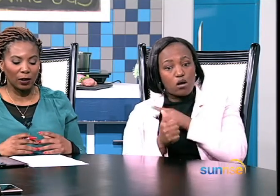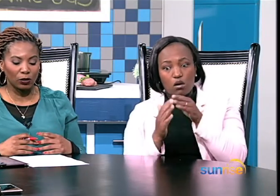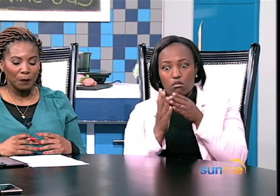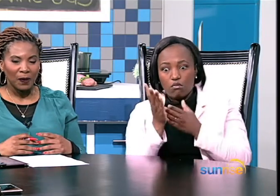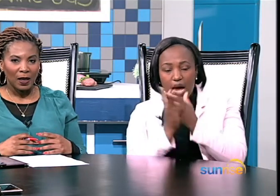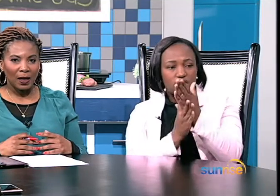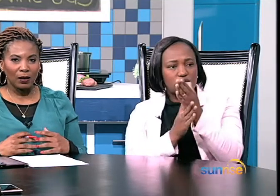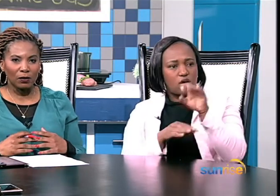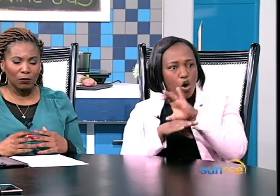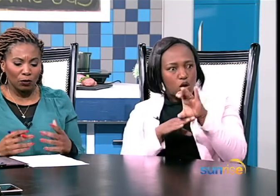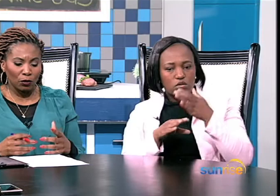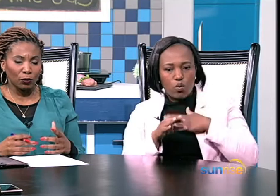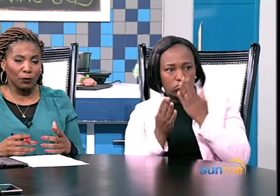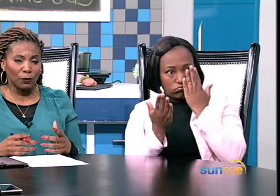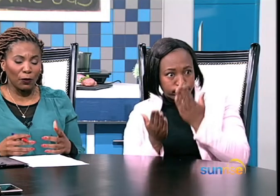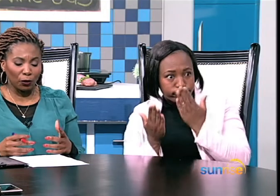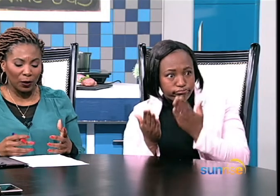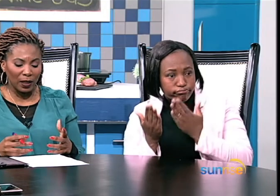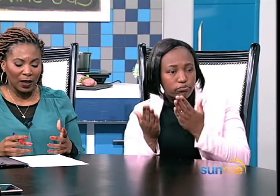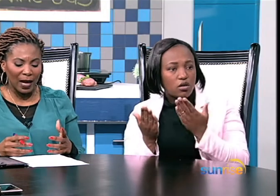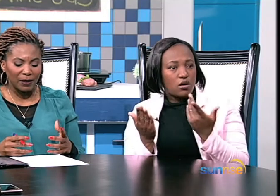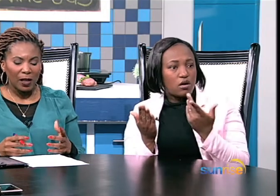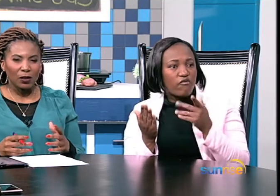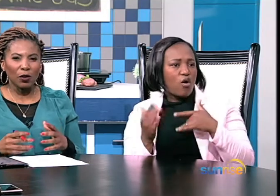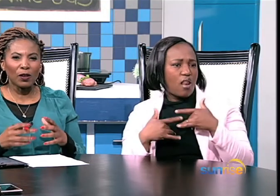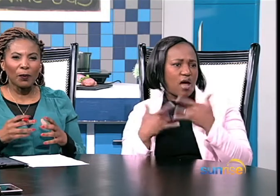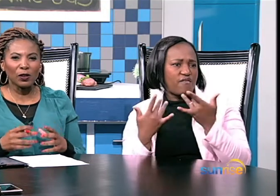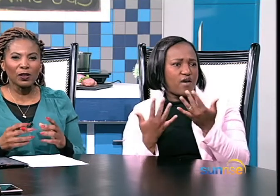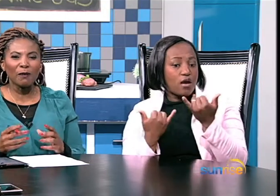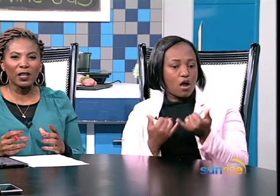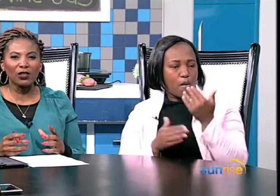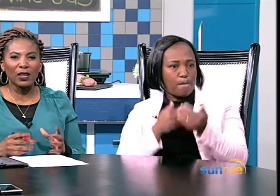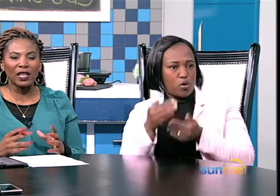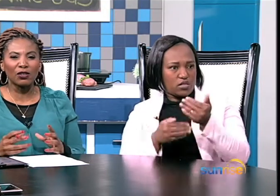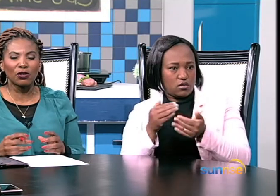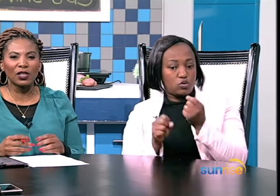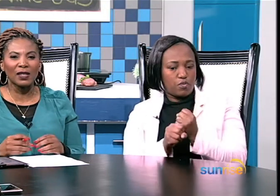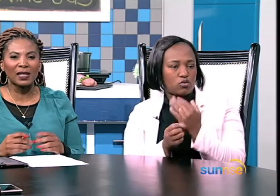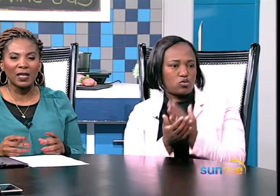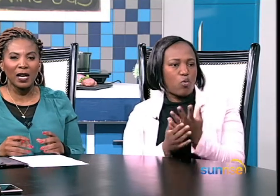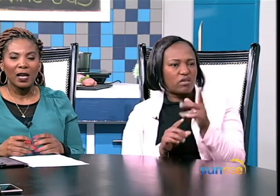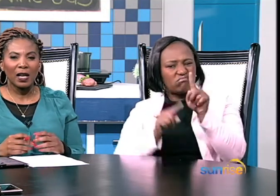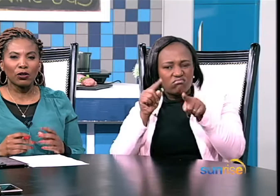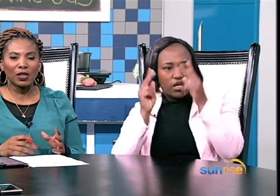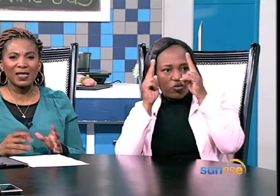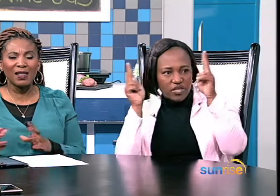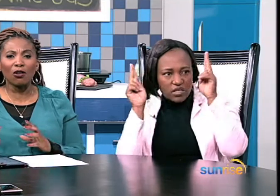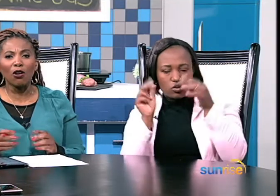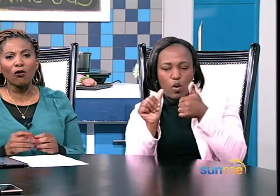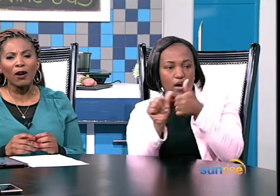to to follow through in their lives. So the process of making sure that institutions adhere to this in the long run,